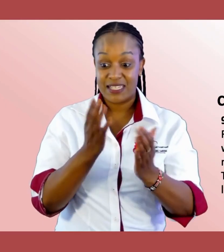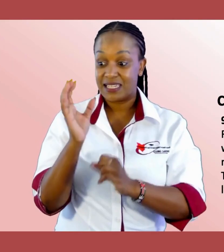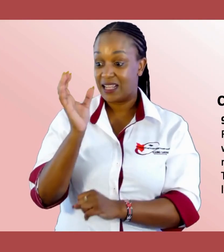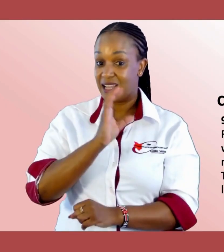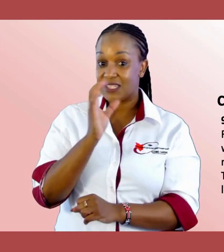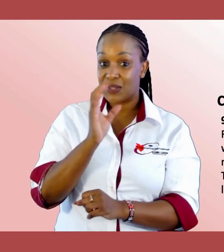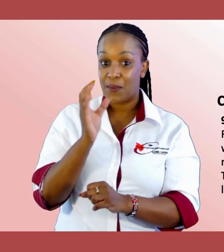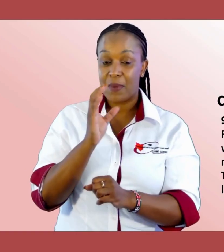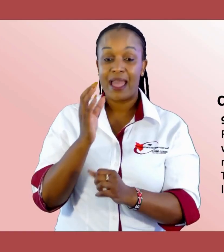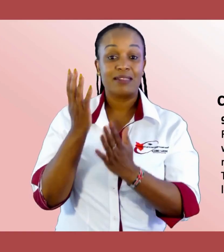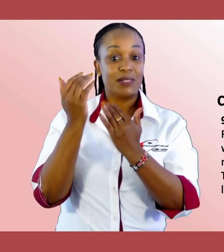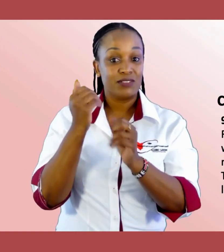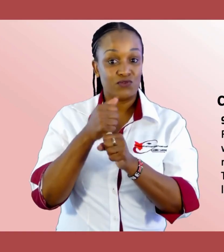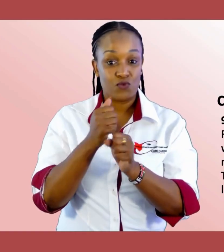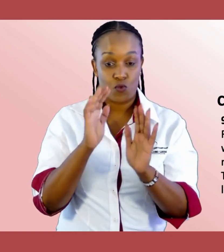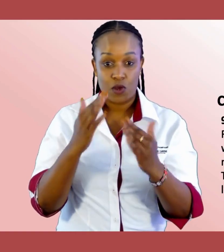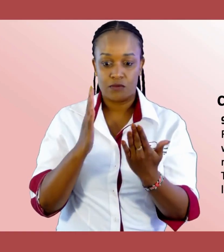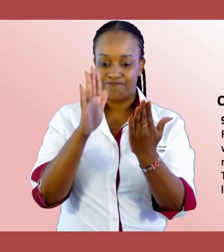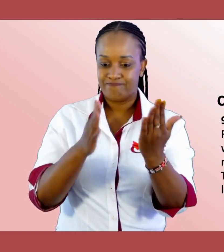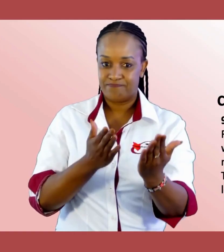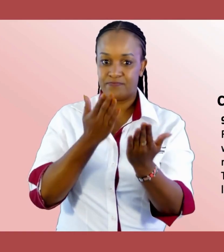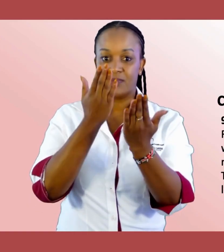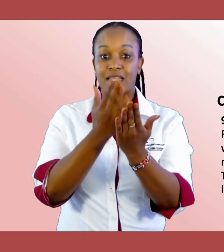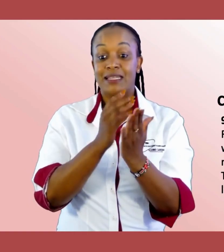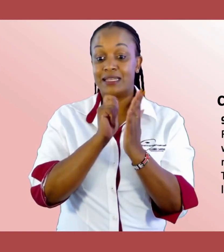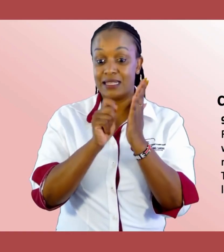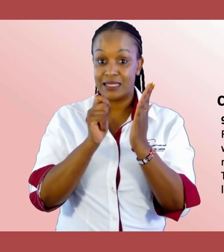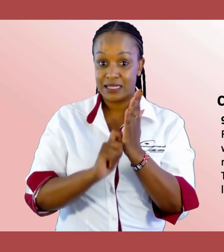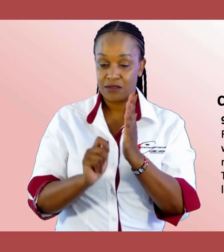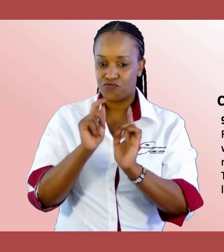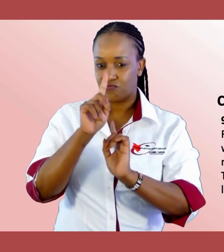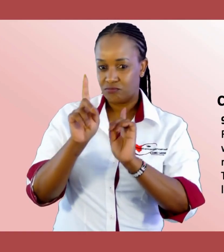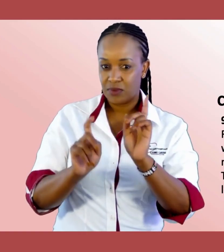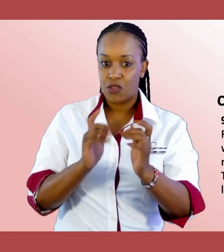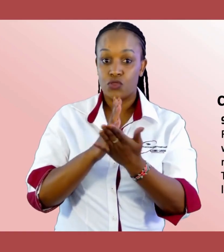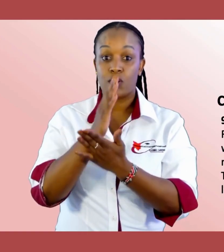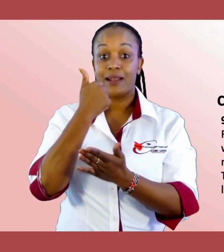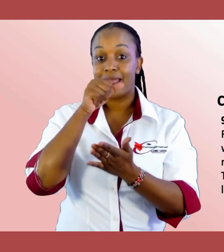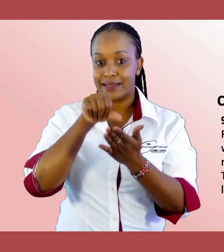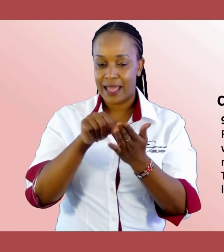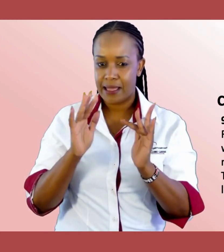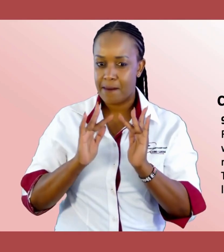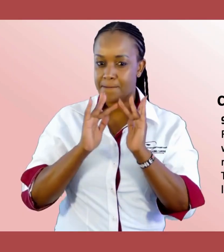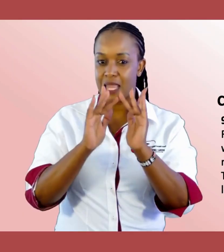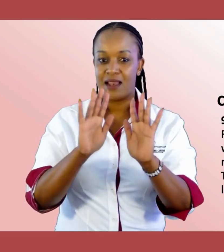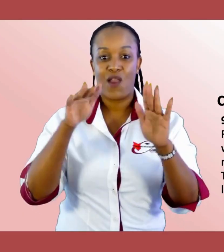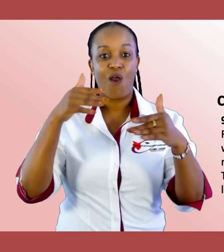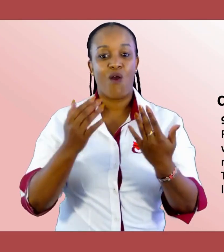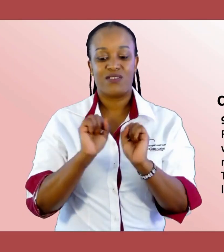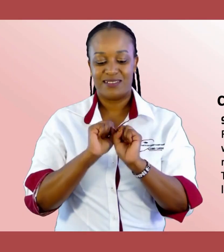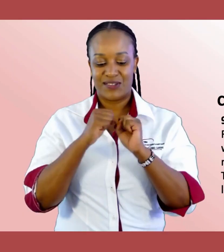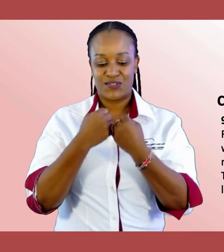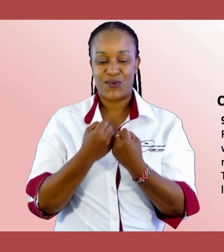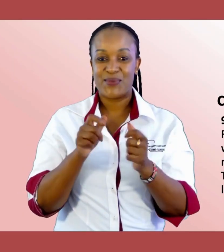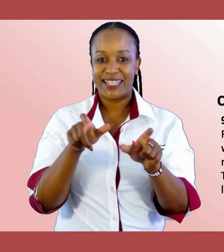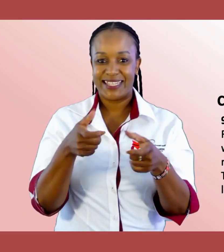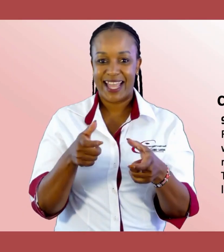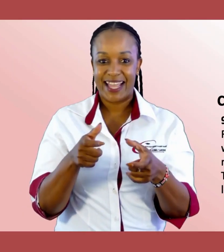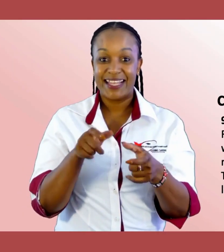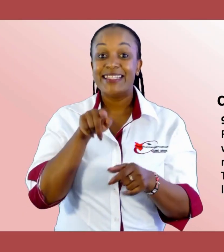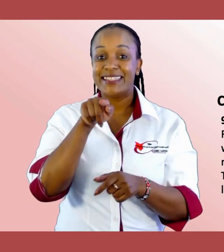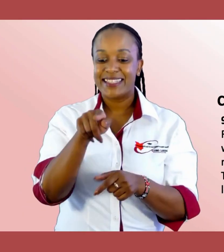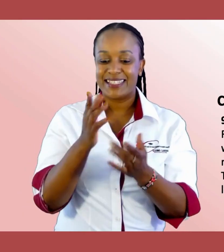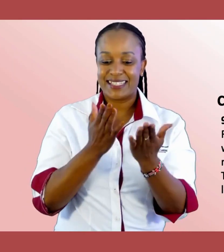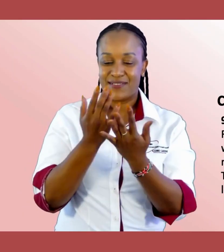the customer is required to submit a written correspondence by either letter, email, or social media.